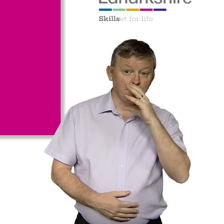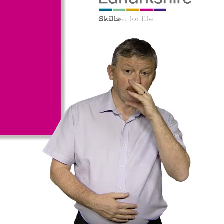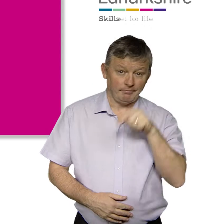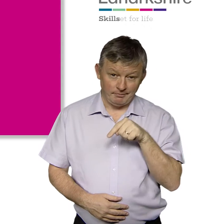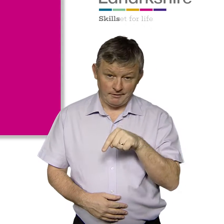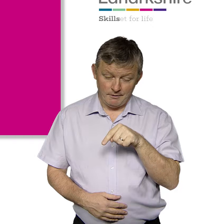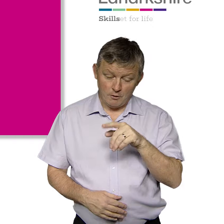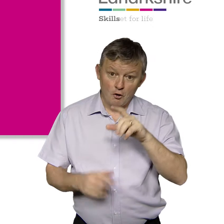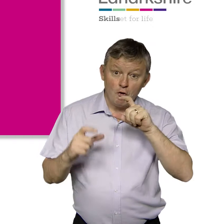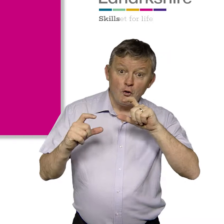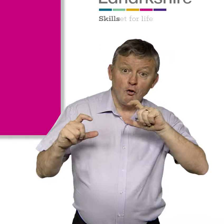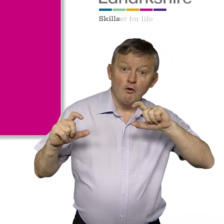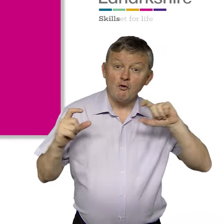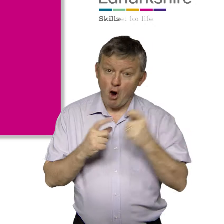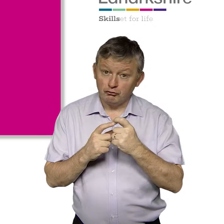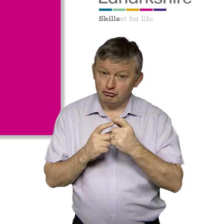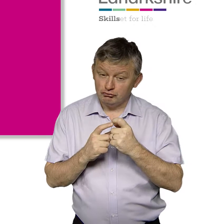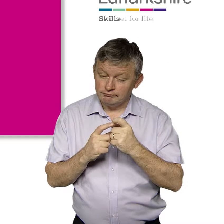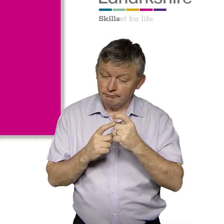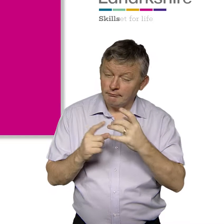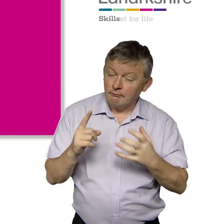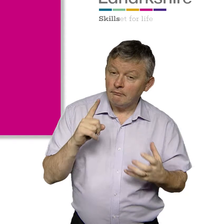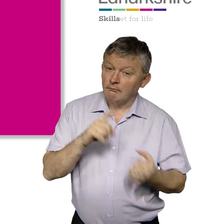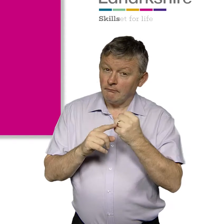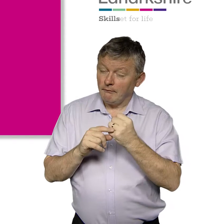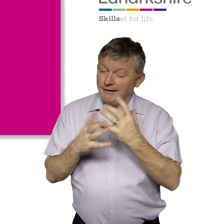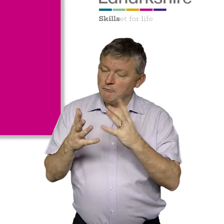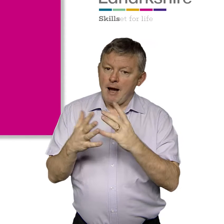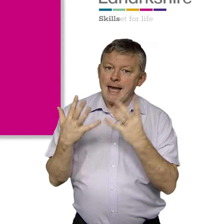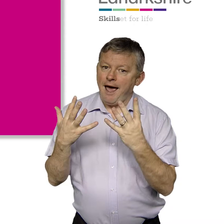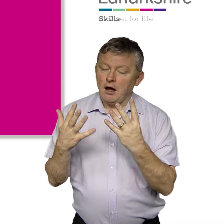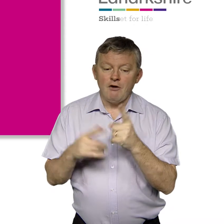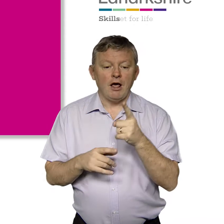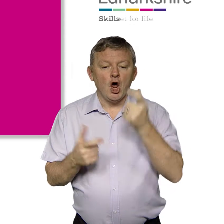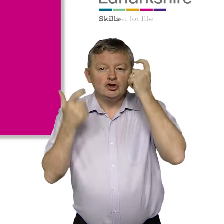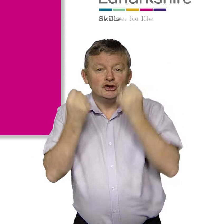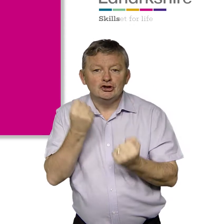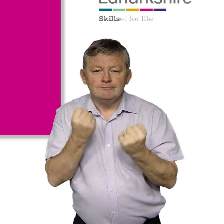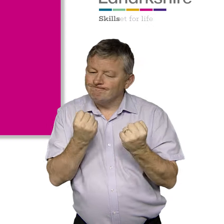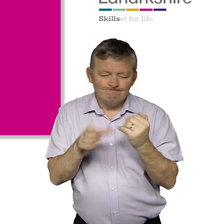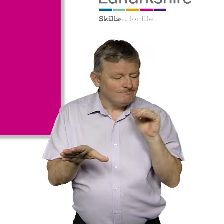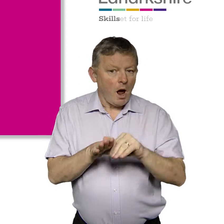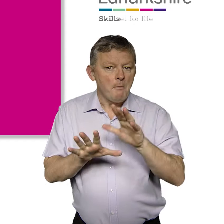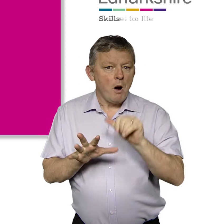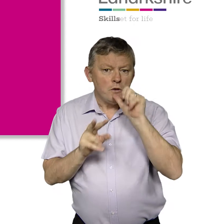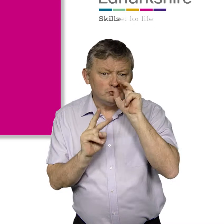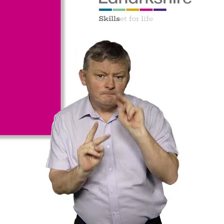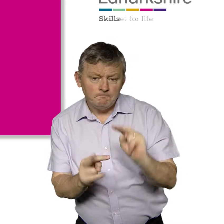Although at this time the College has not included any actions toward the long-term goals of justice, this will be